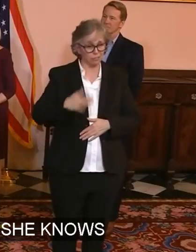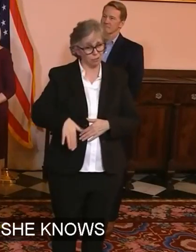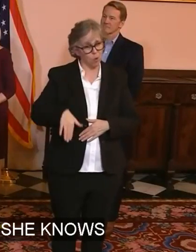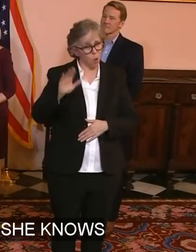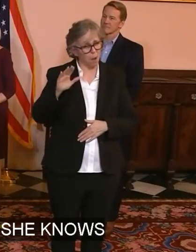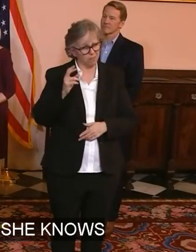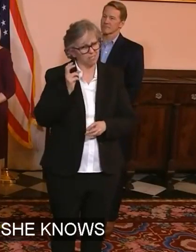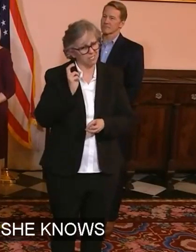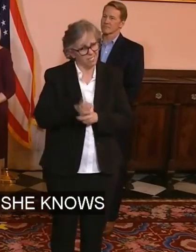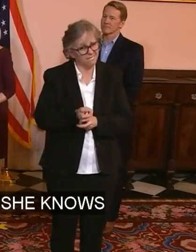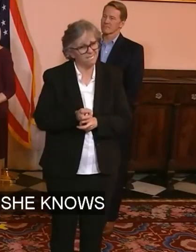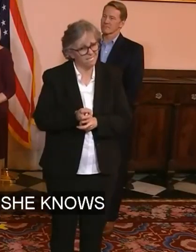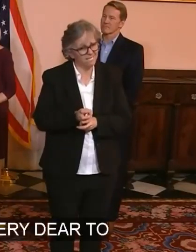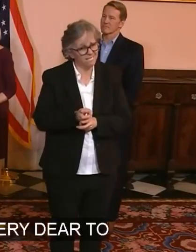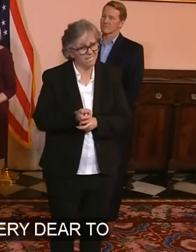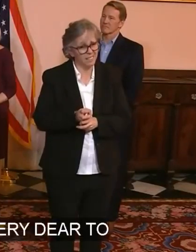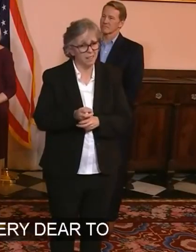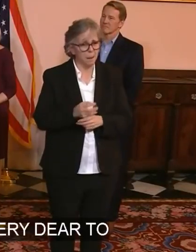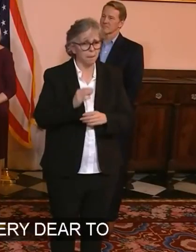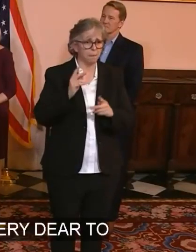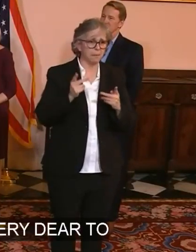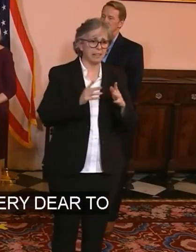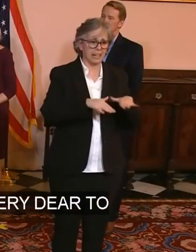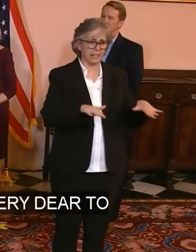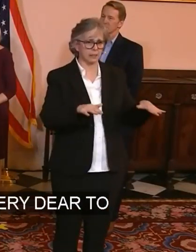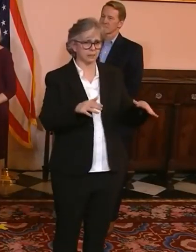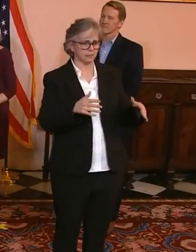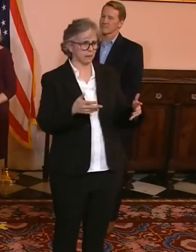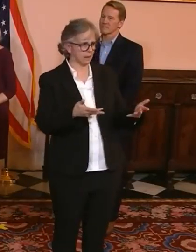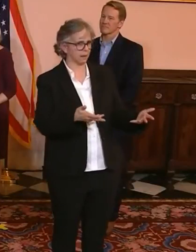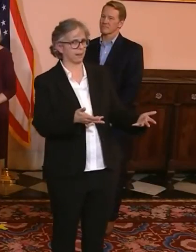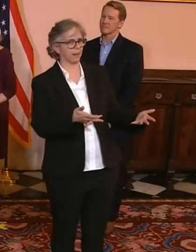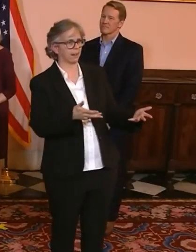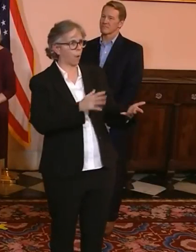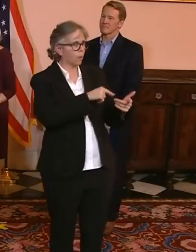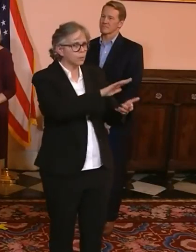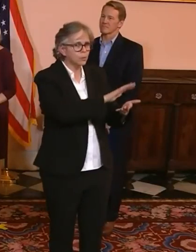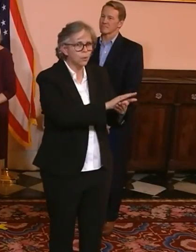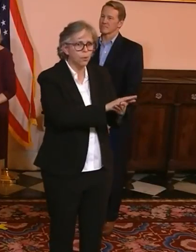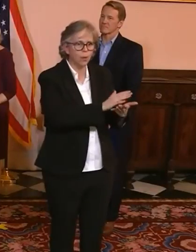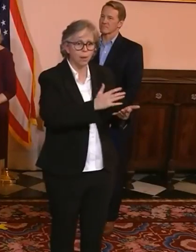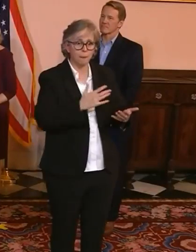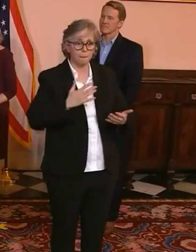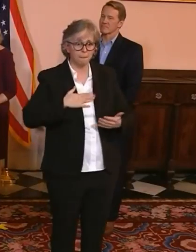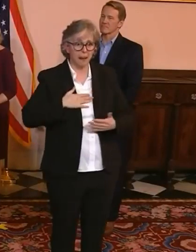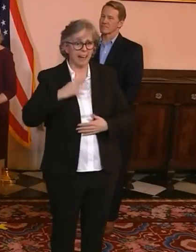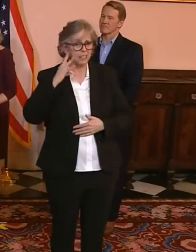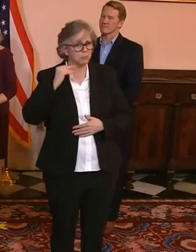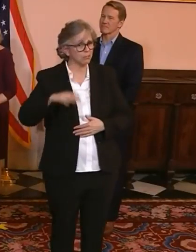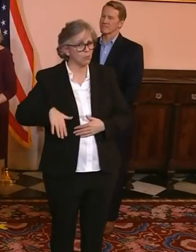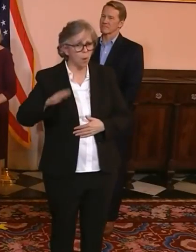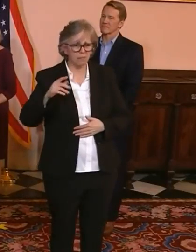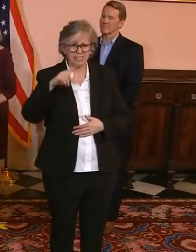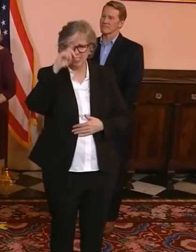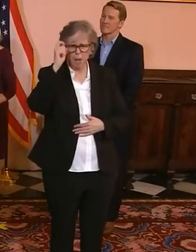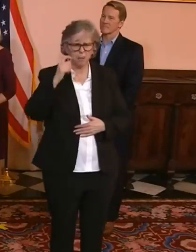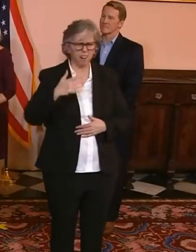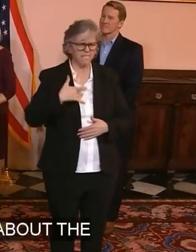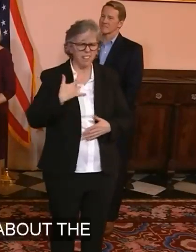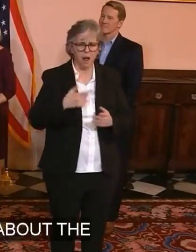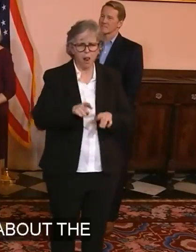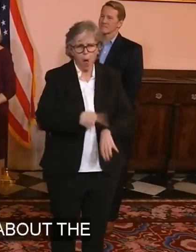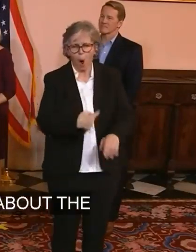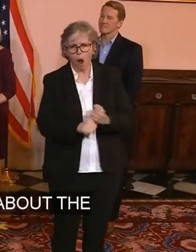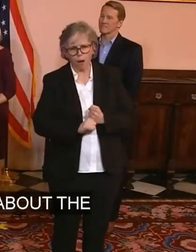about the kids who are out of school, because for me, summers were a really long time, and this is like a big summer vacation. And it